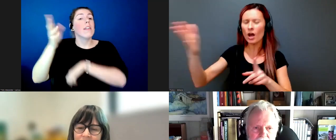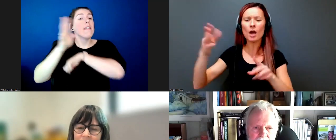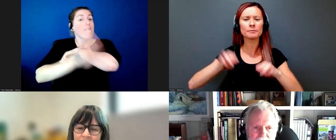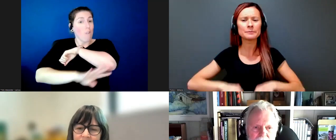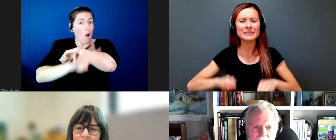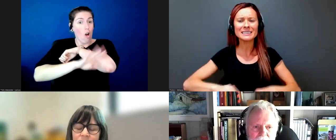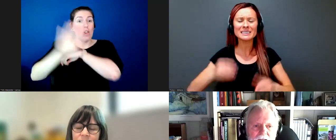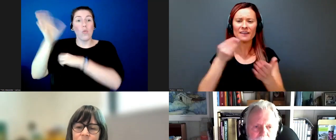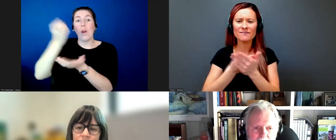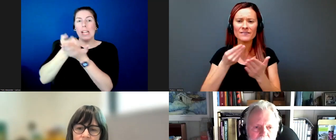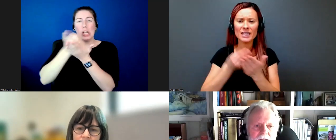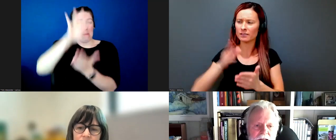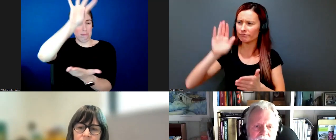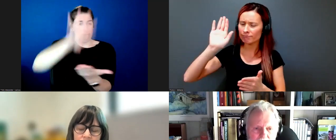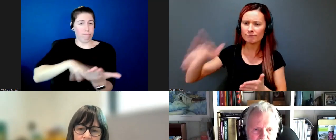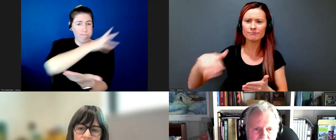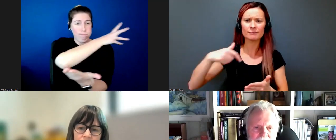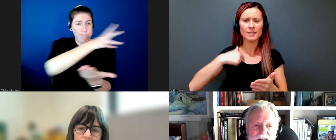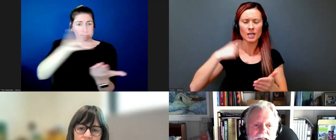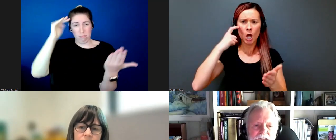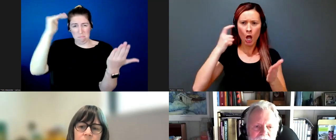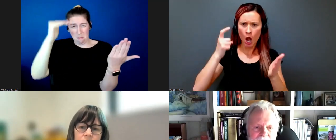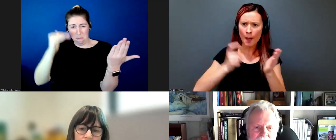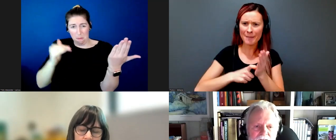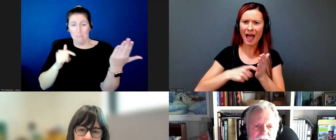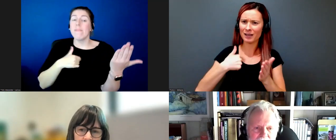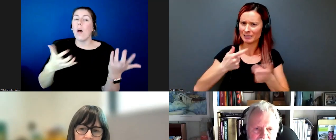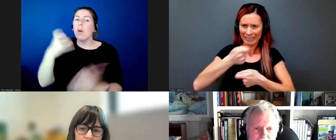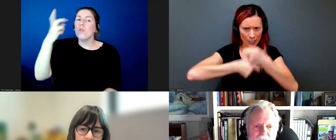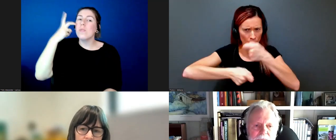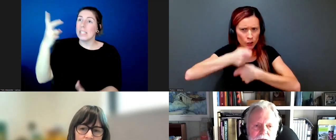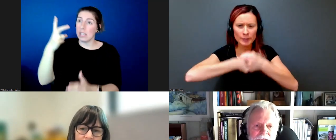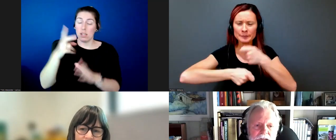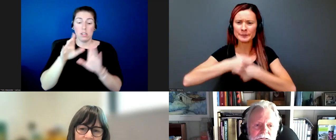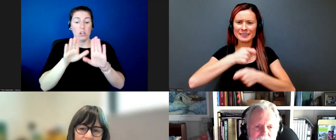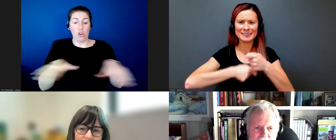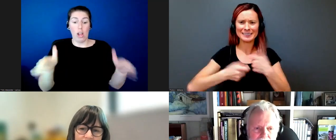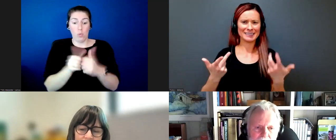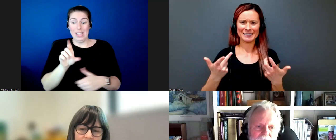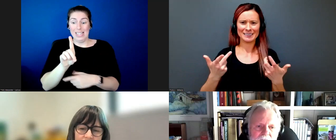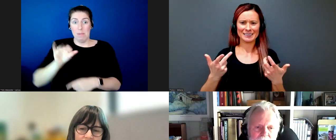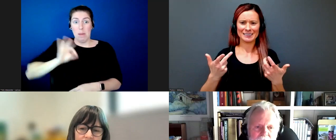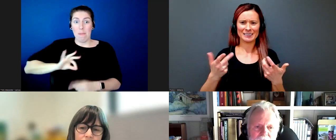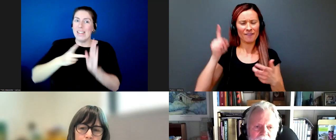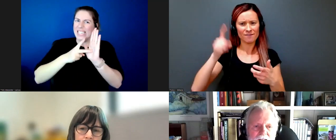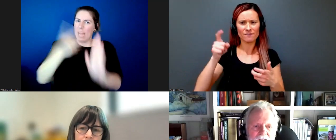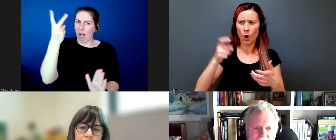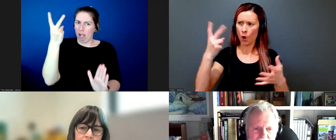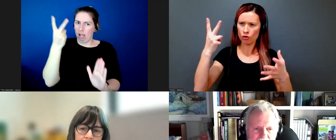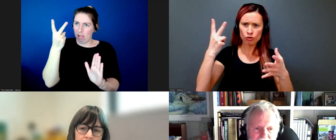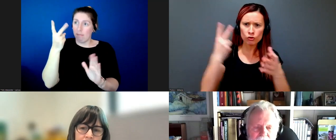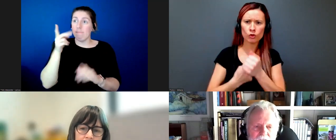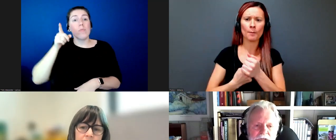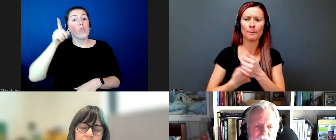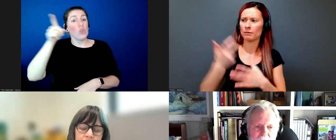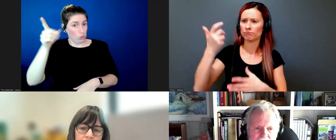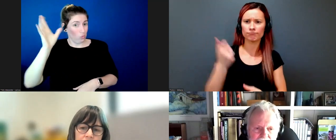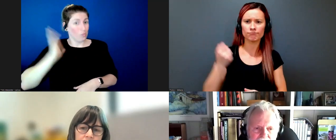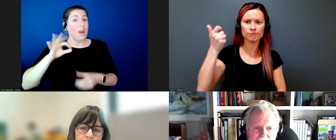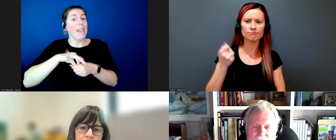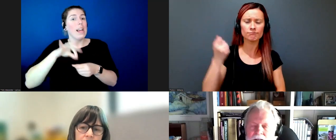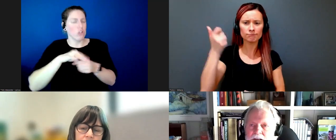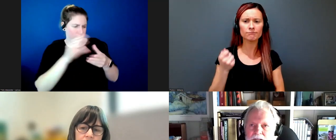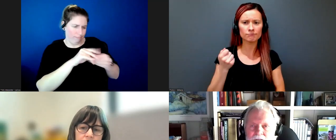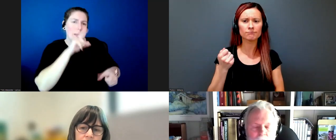statement a commitment to doubling the child disability benefit that your party ran on in elections. You have committed